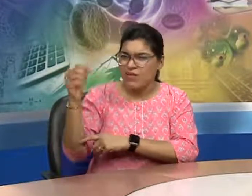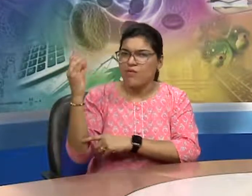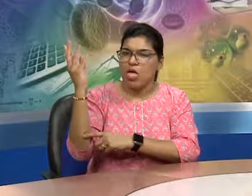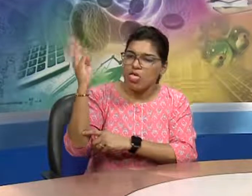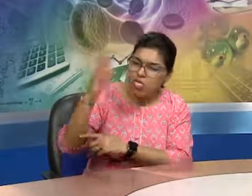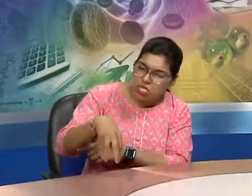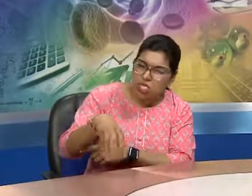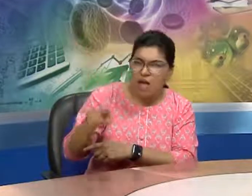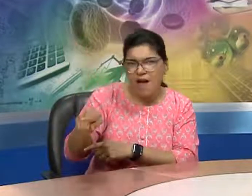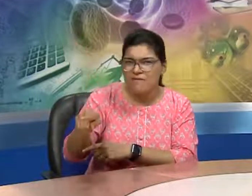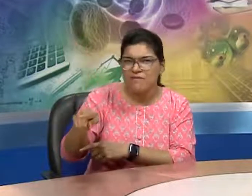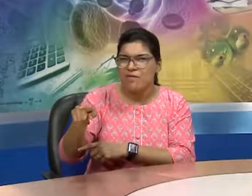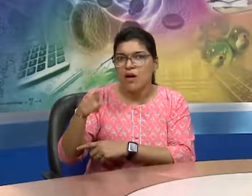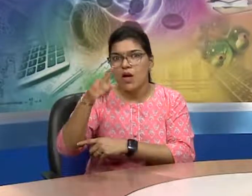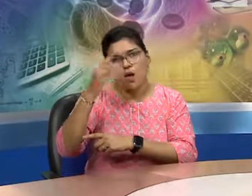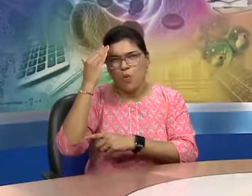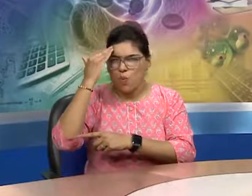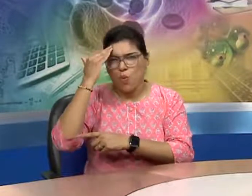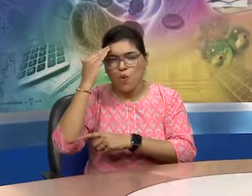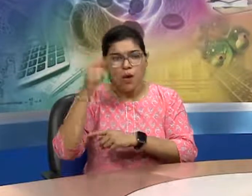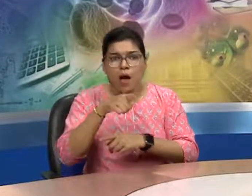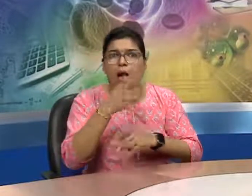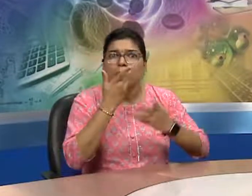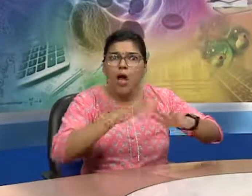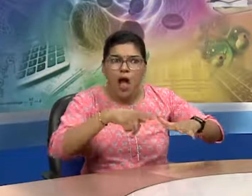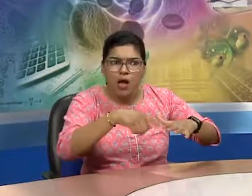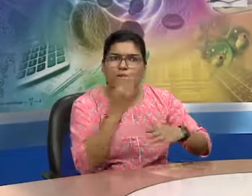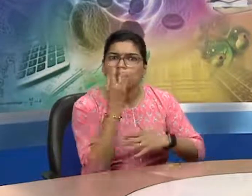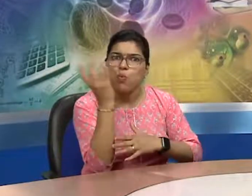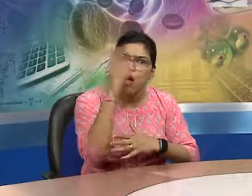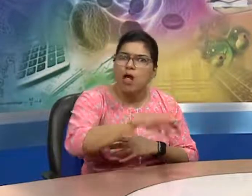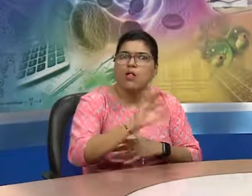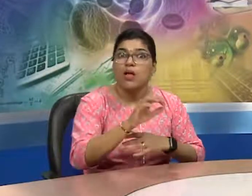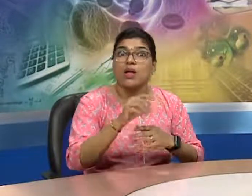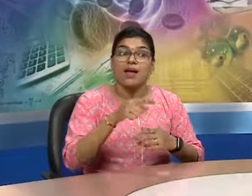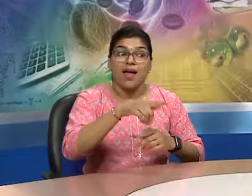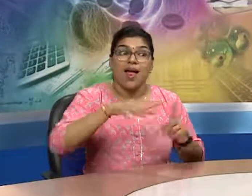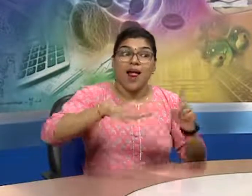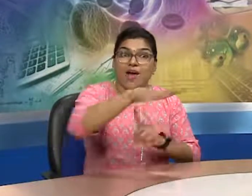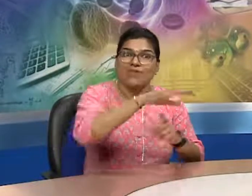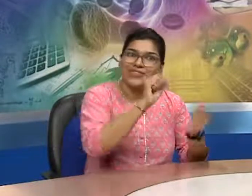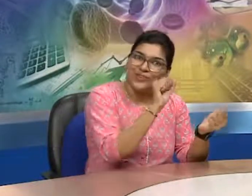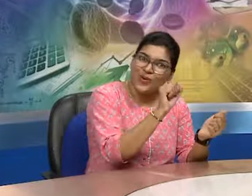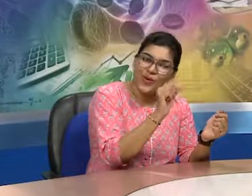of wood formation is highly reduced